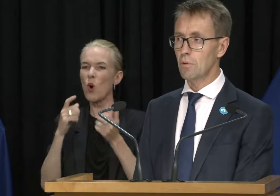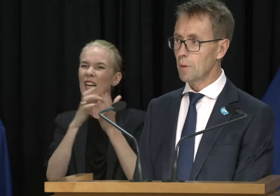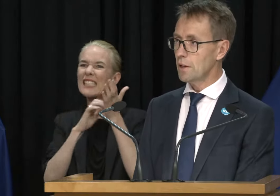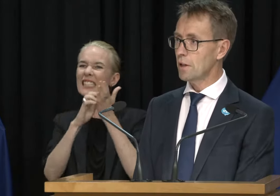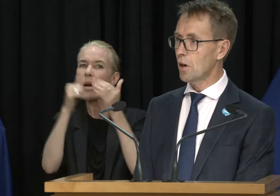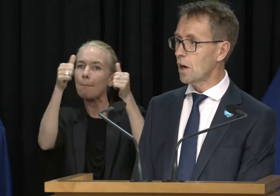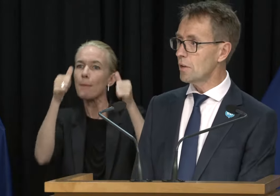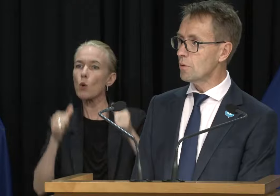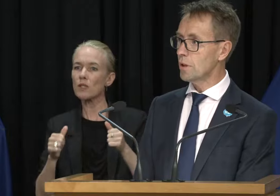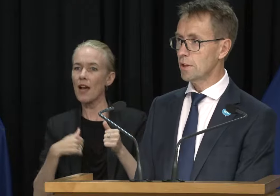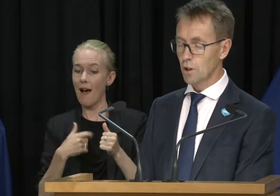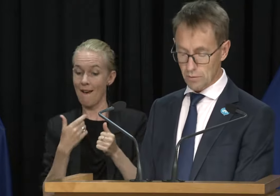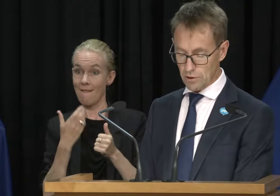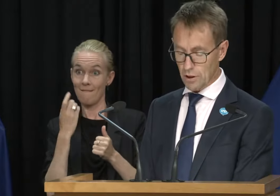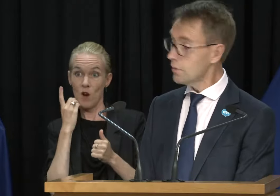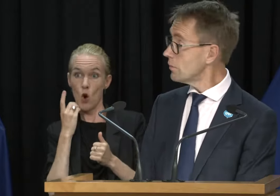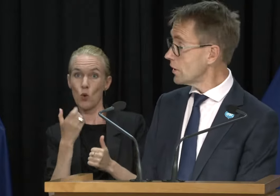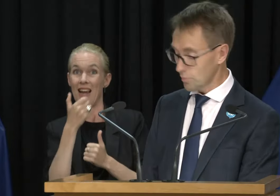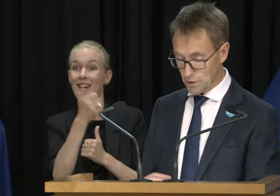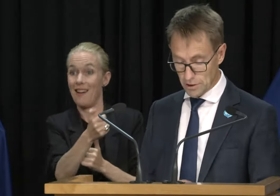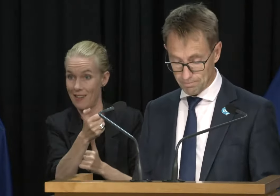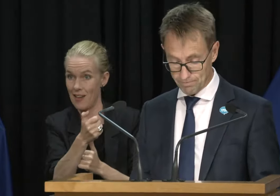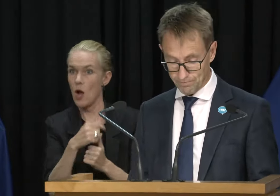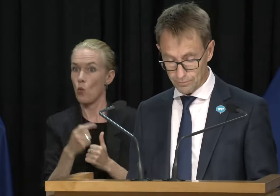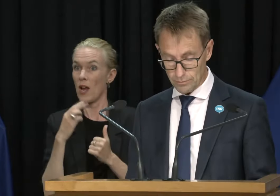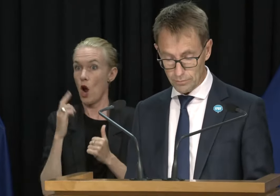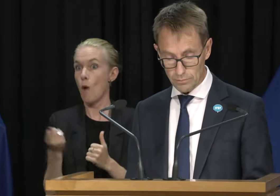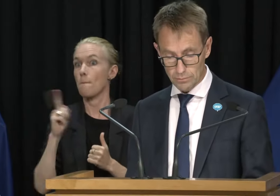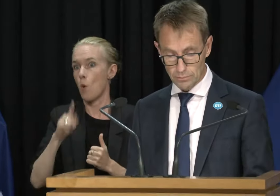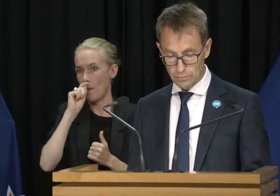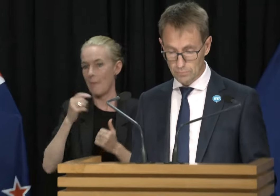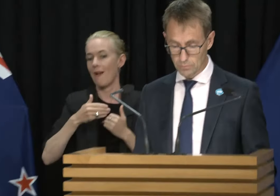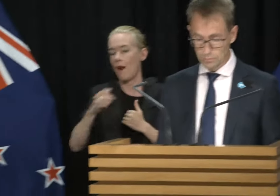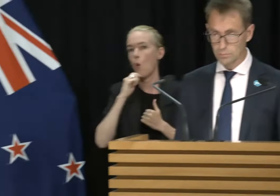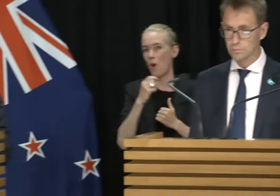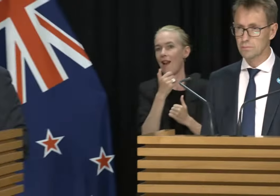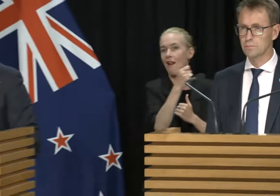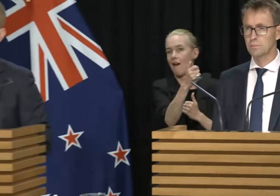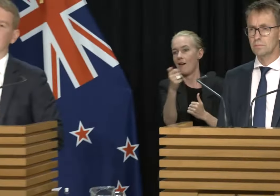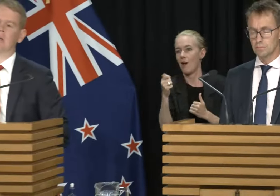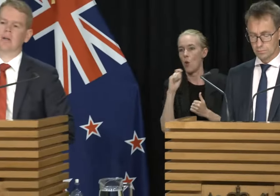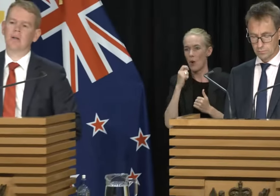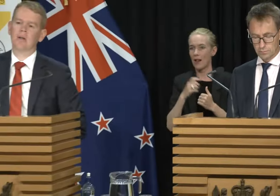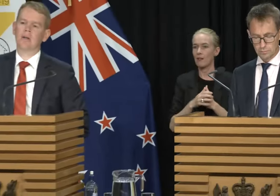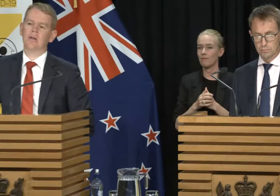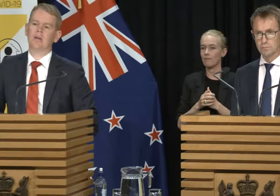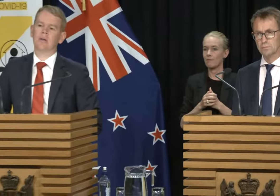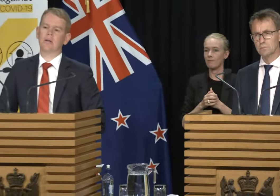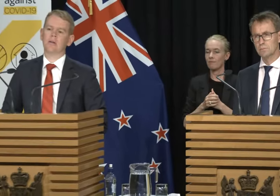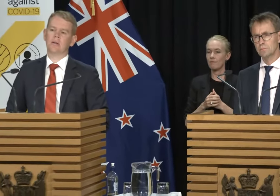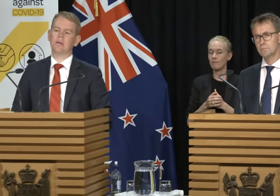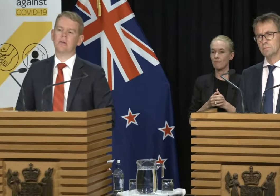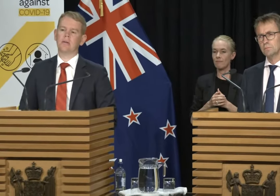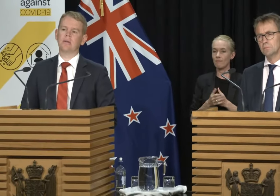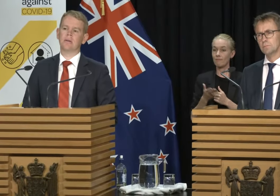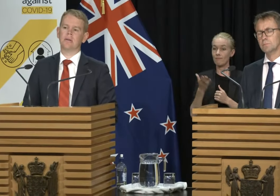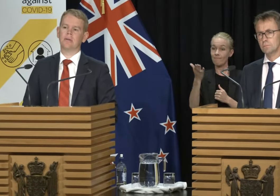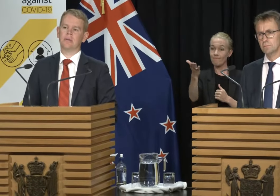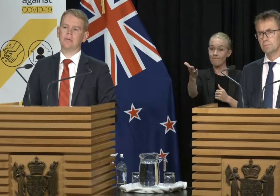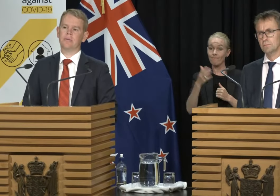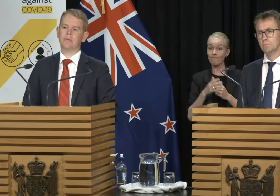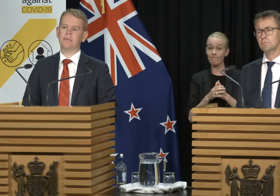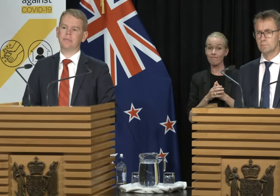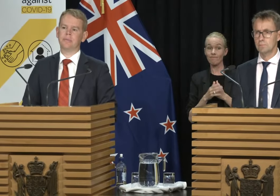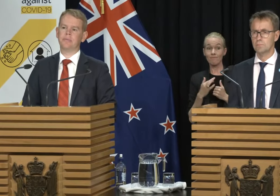see that remain at a high level and go even higher. Thanks, Minister. Jessica. Minister, this may be to the Director General. You mentioned that there may be some